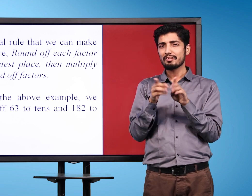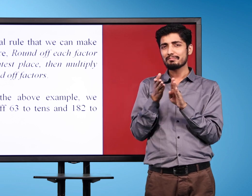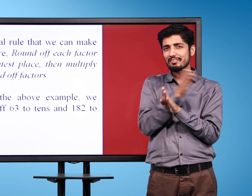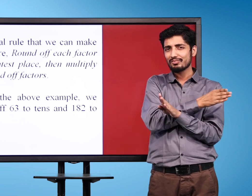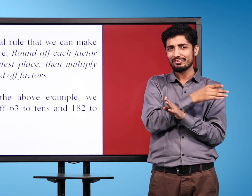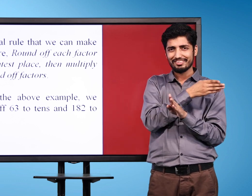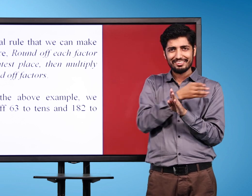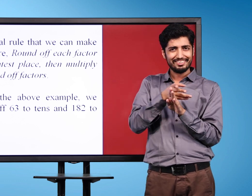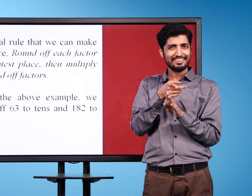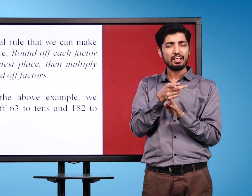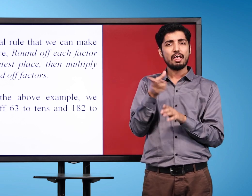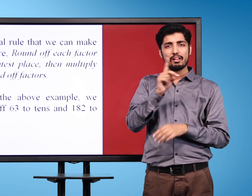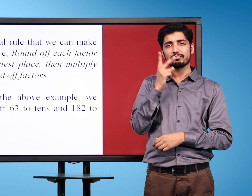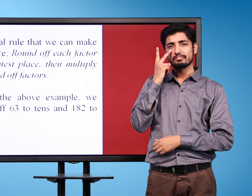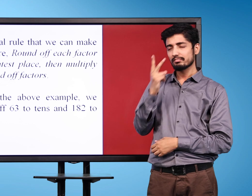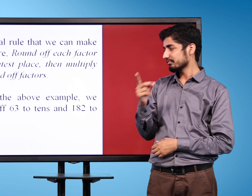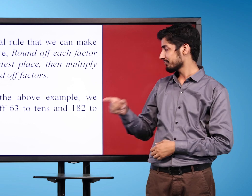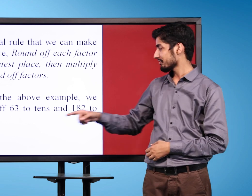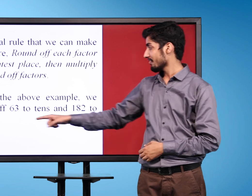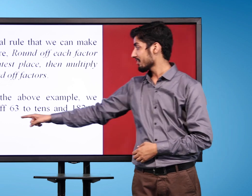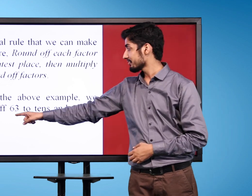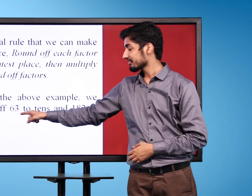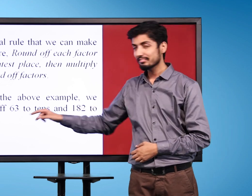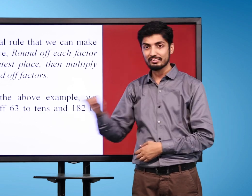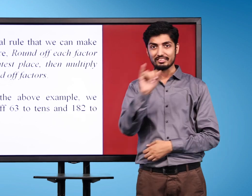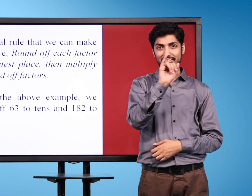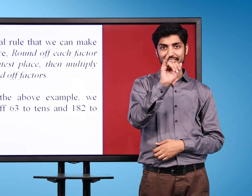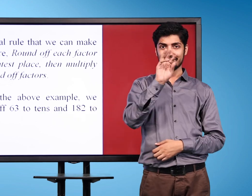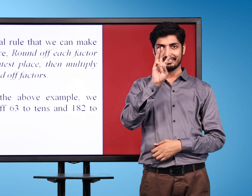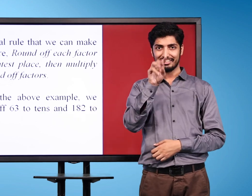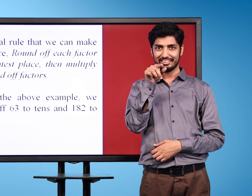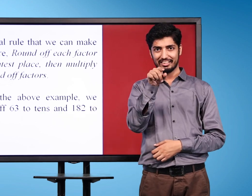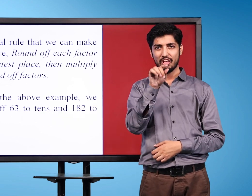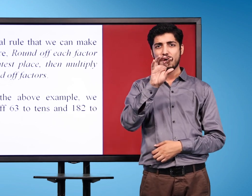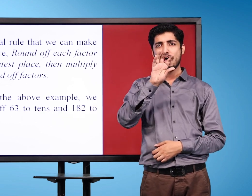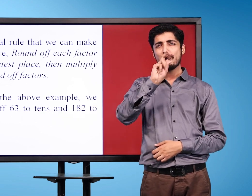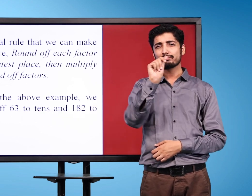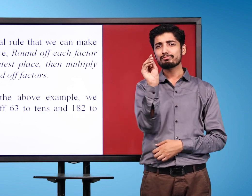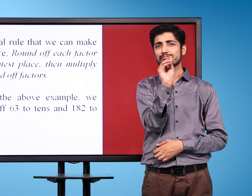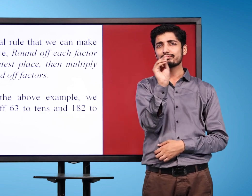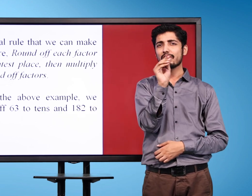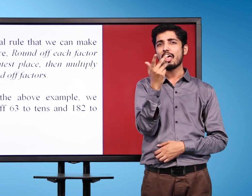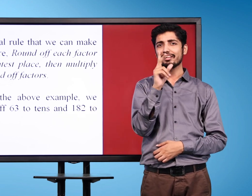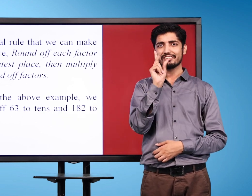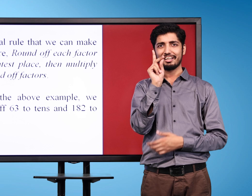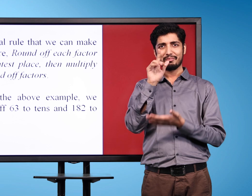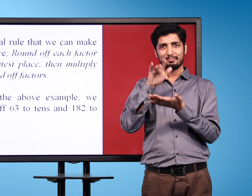Thus, in the above example, we rounded off 63 to tens and 182 to hundreds.